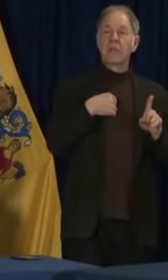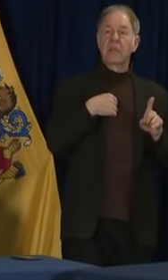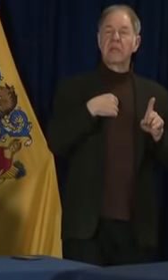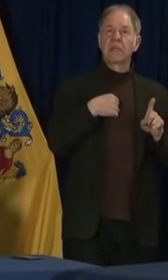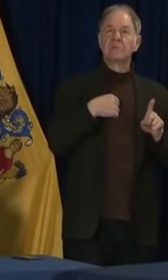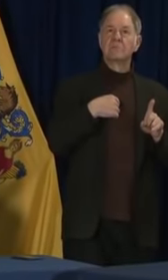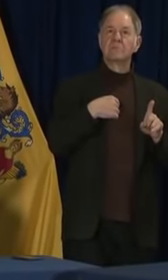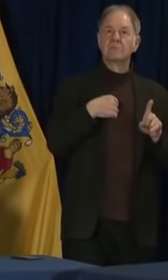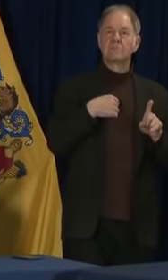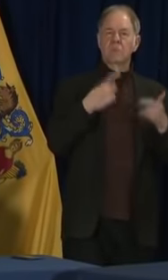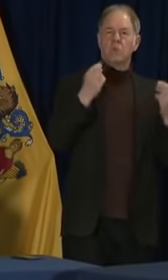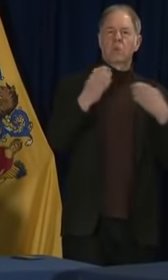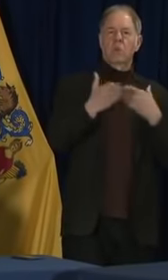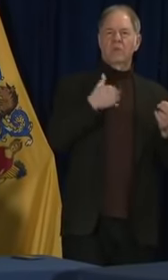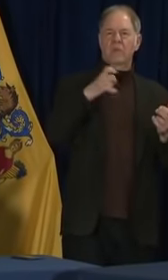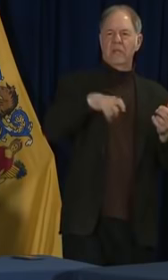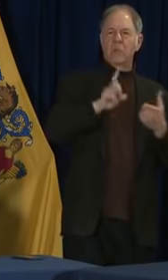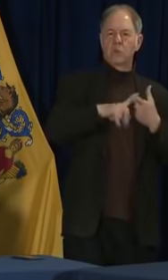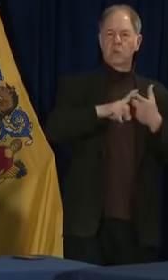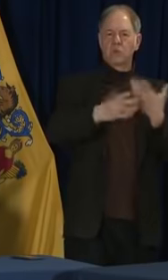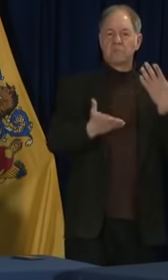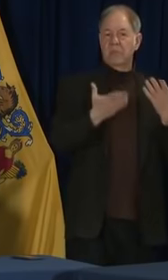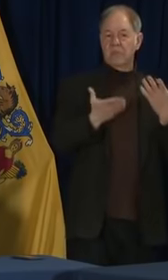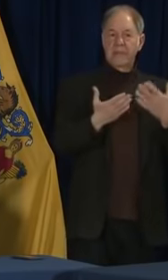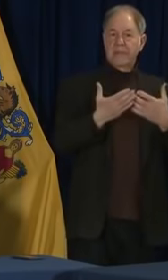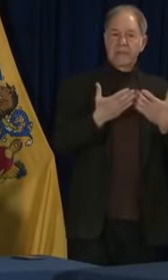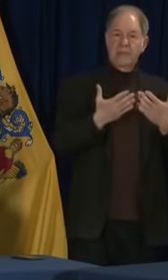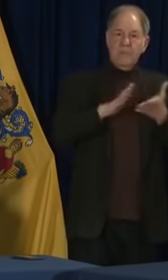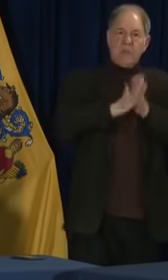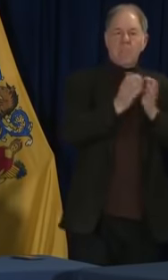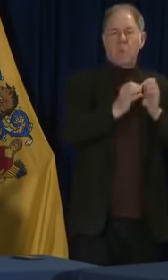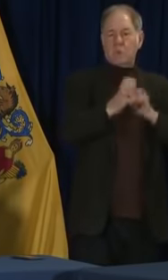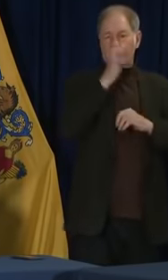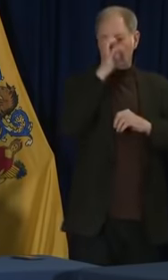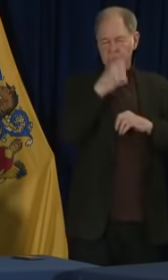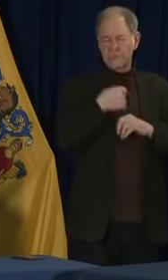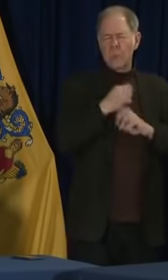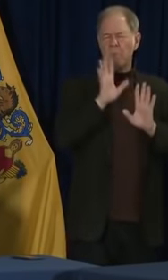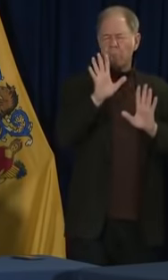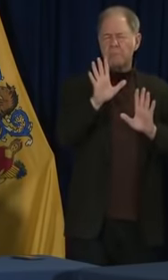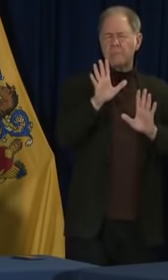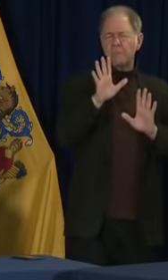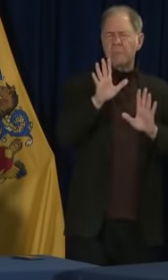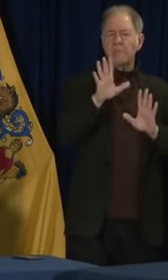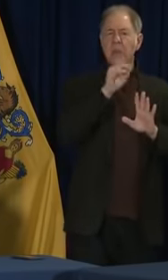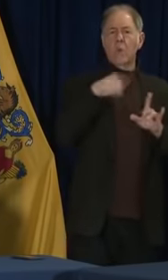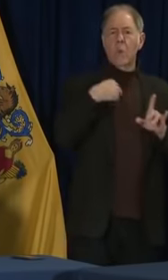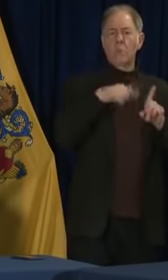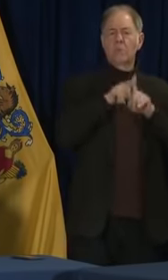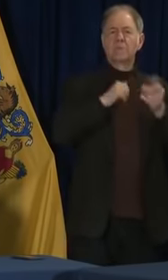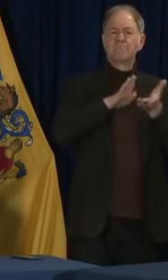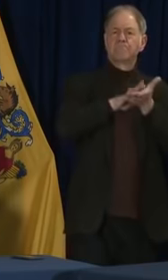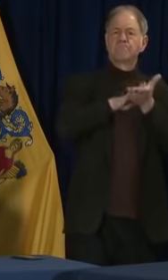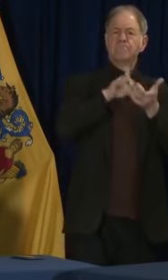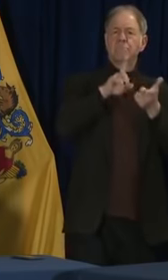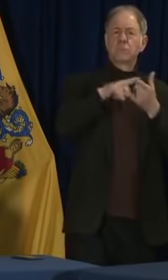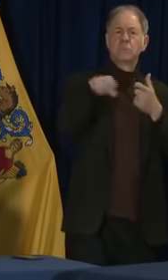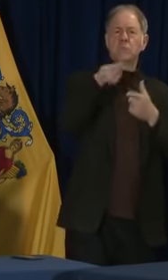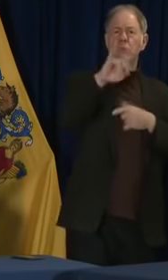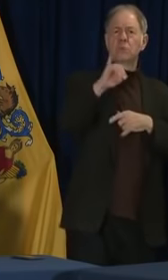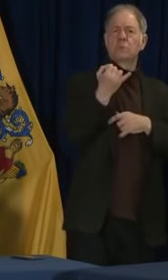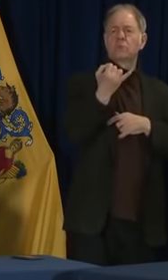rights to crank things further if we have to. Our hope is, by the way, I will give a shout out to the collective